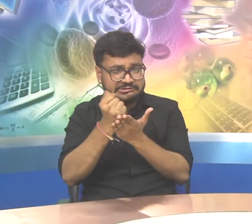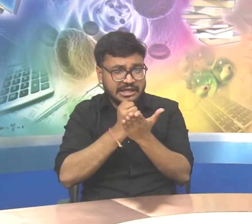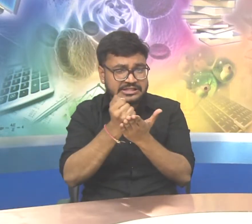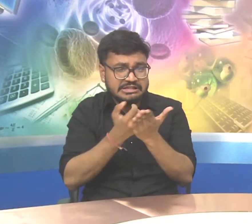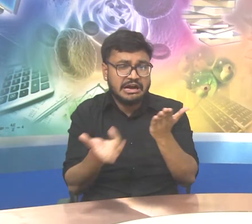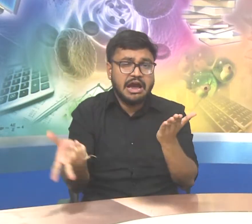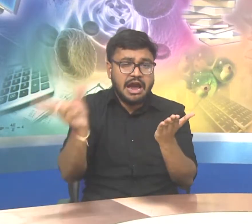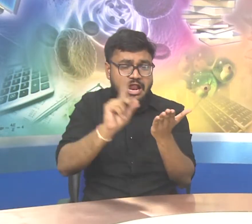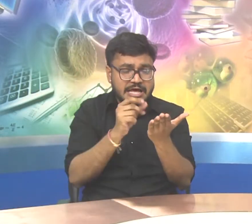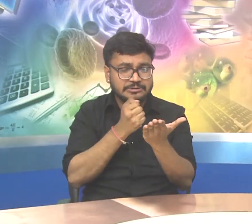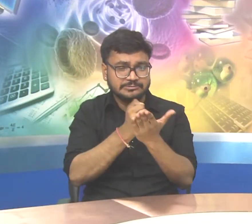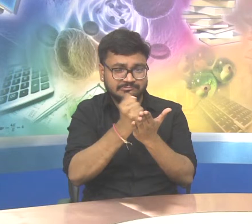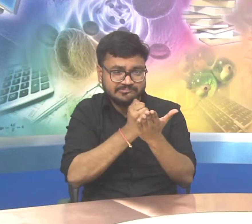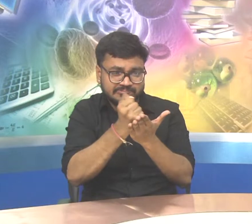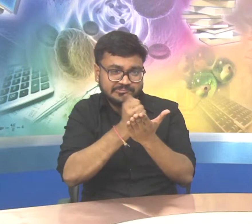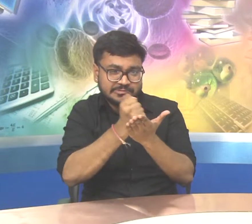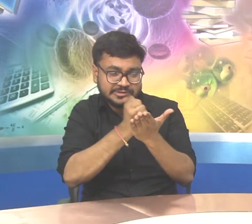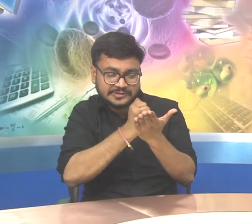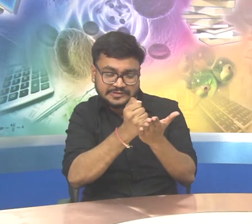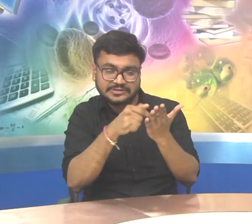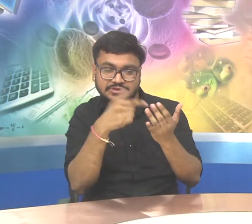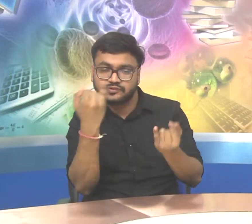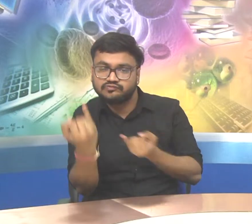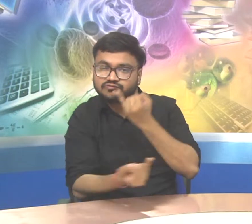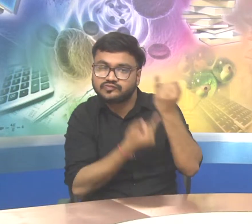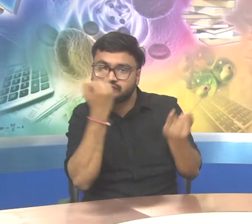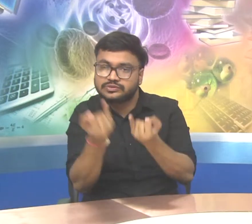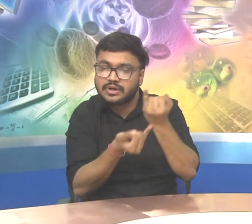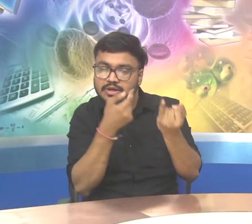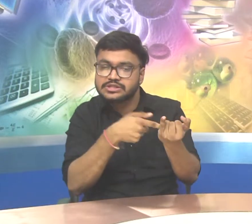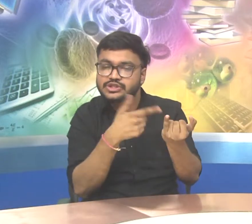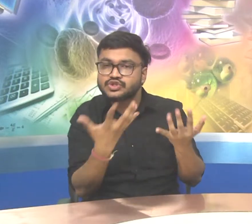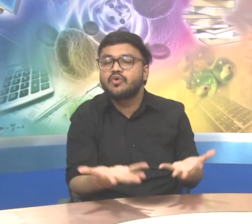Some scientists have tried to answer these questions.